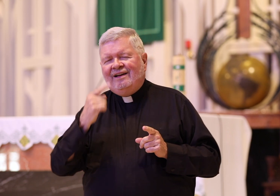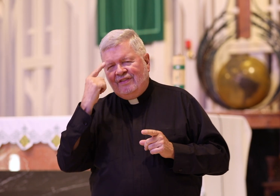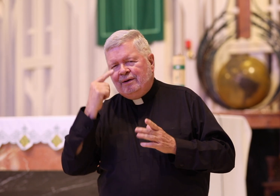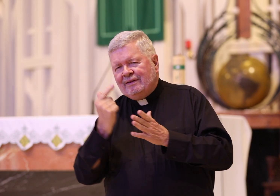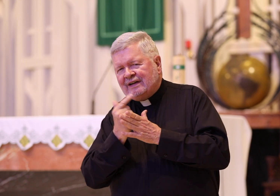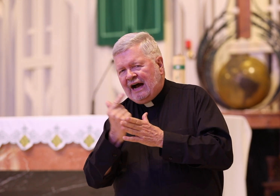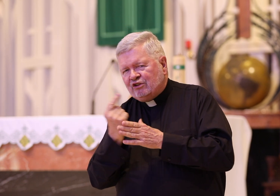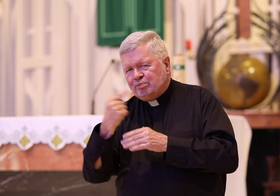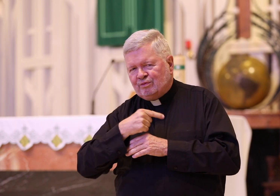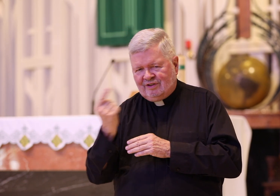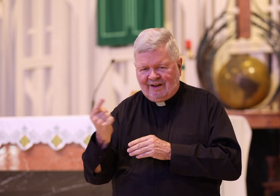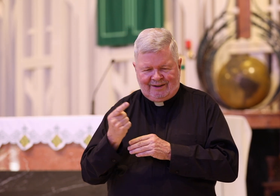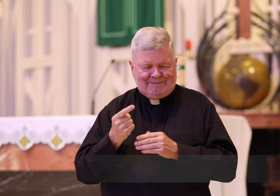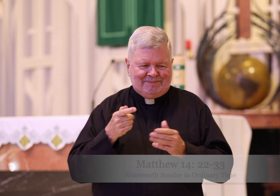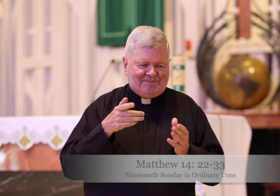Think about the gospel today.